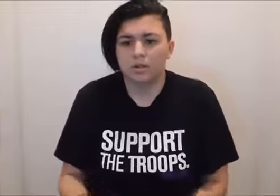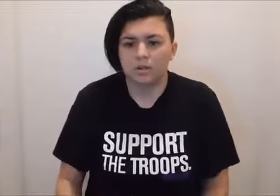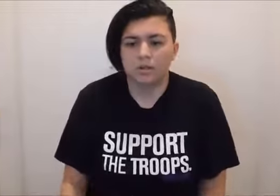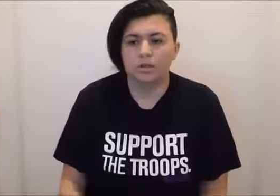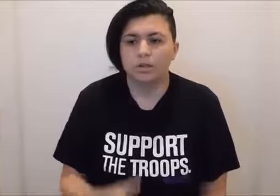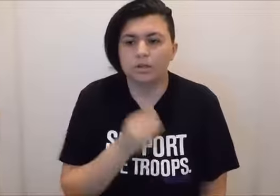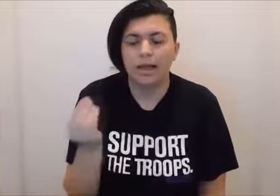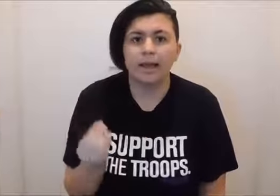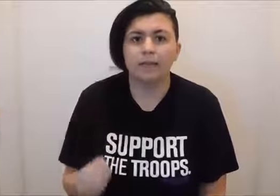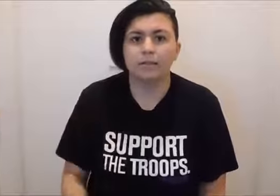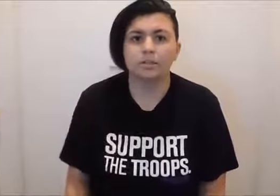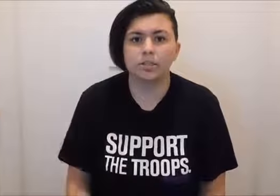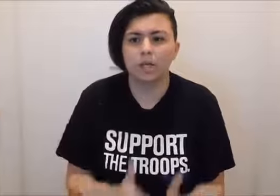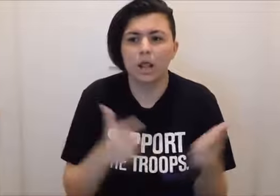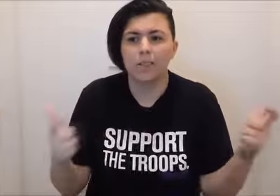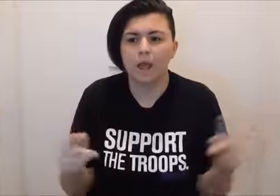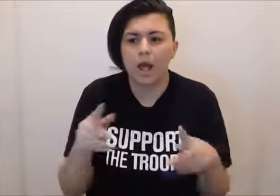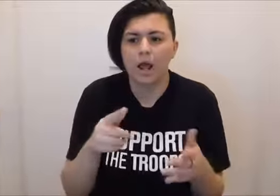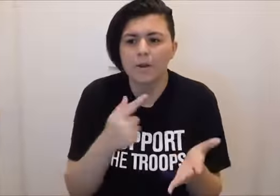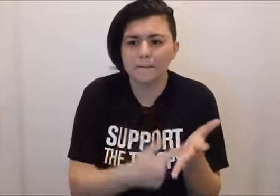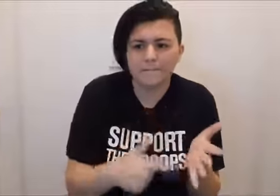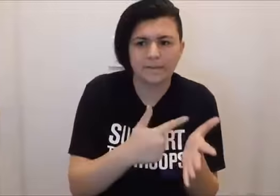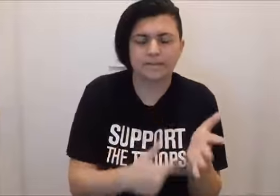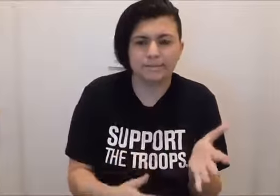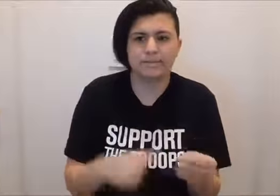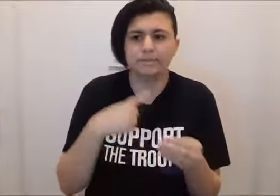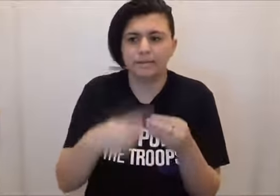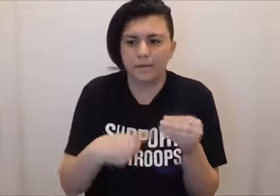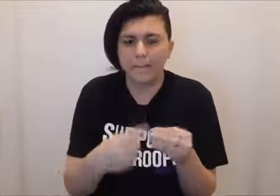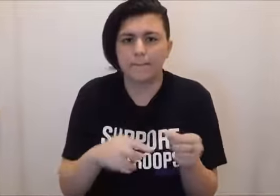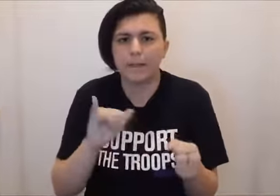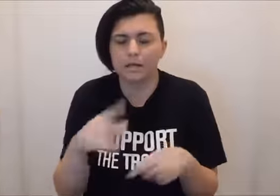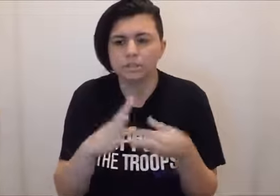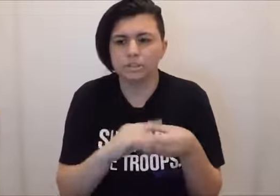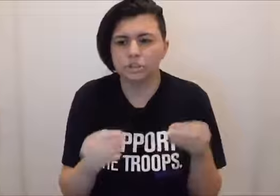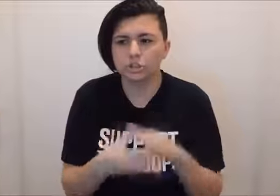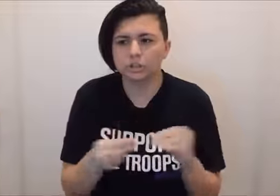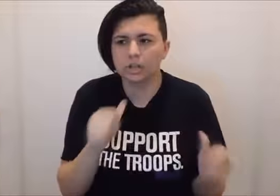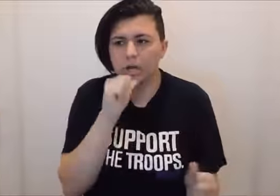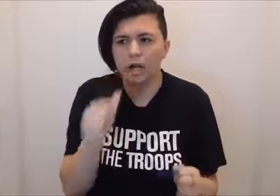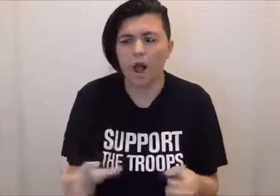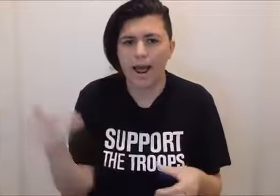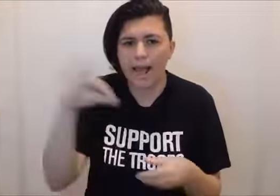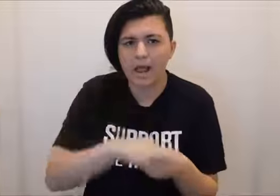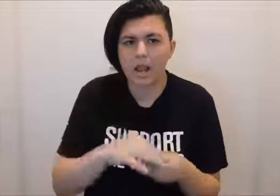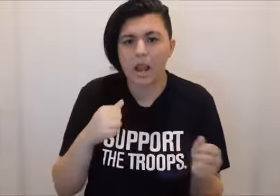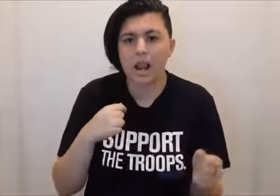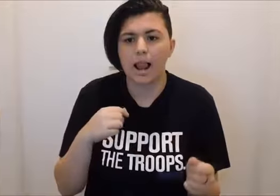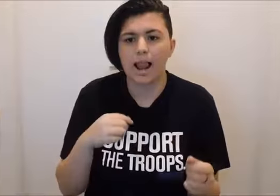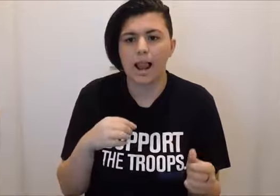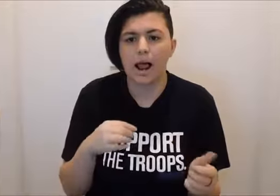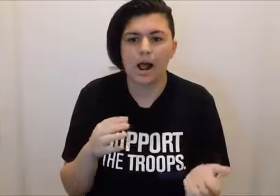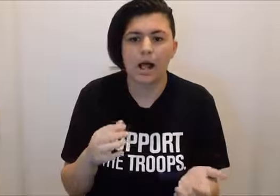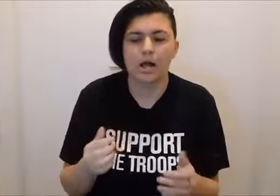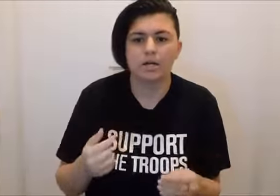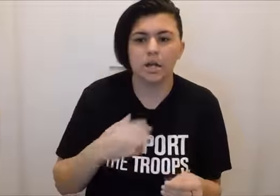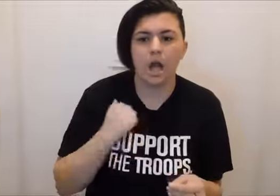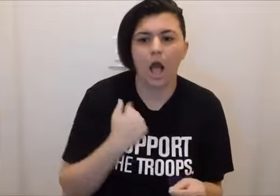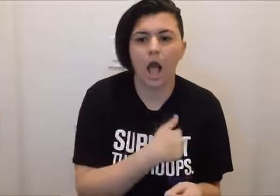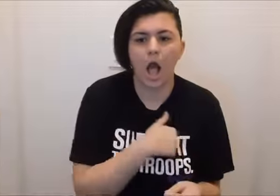book or might be, entirely missing, and, so not the entire story is